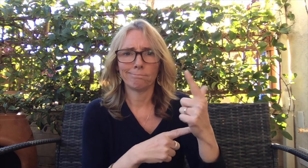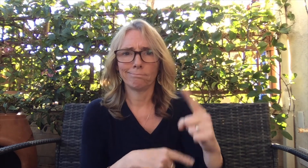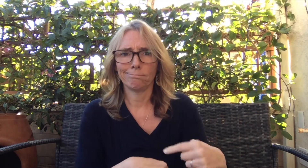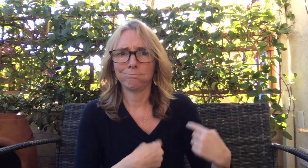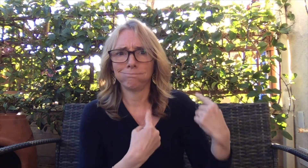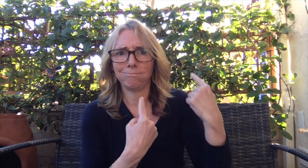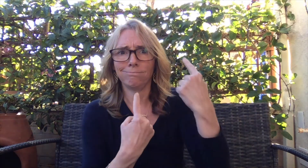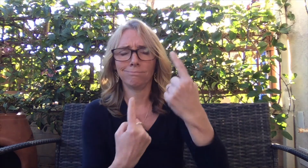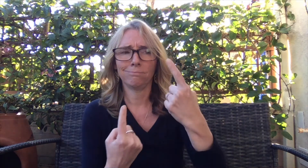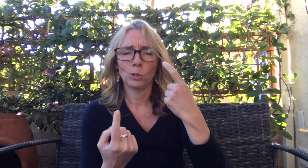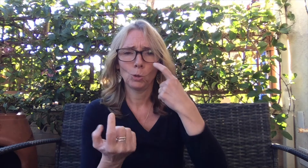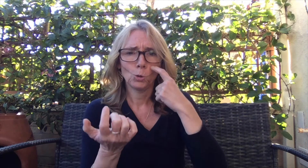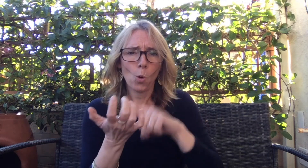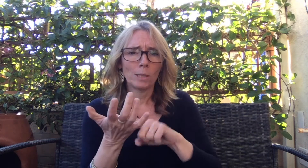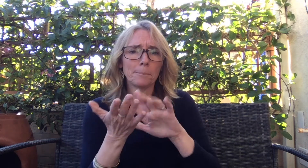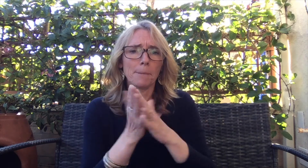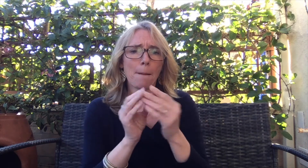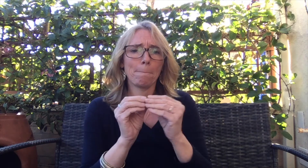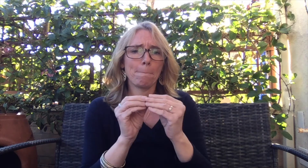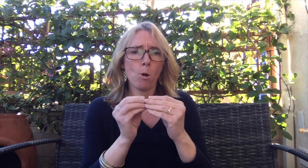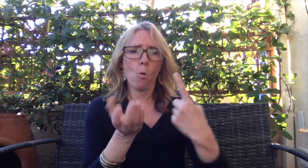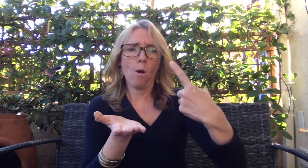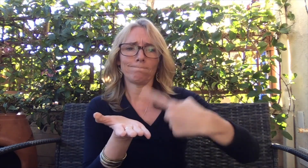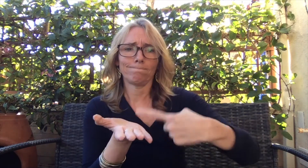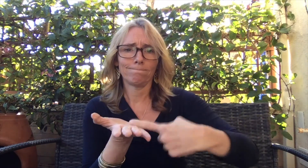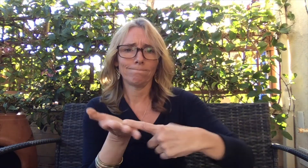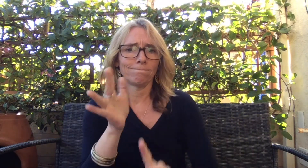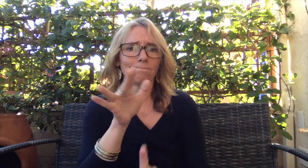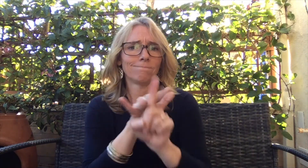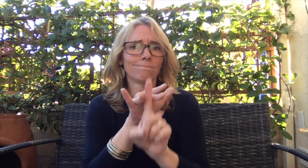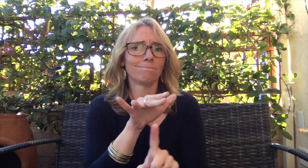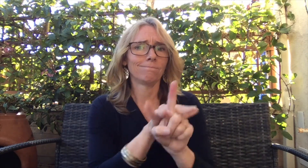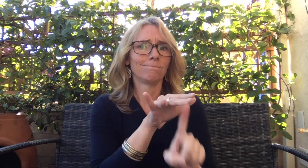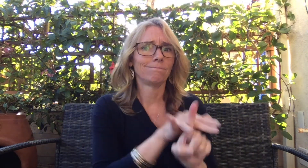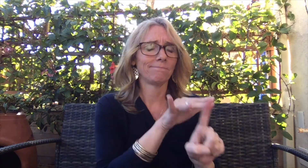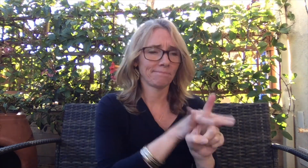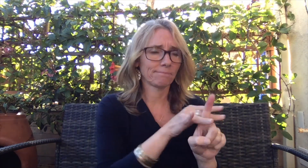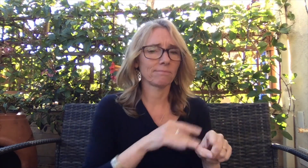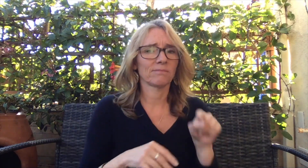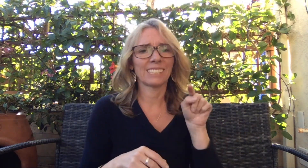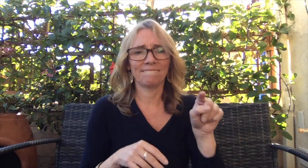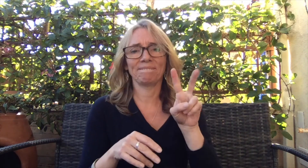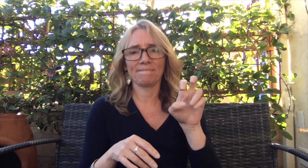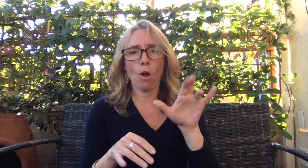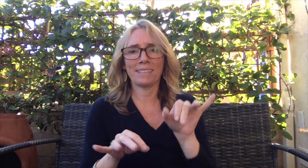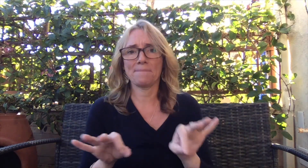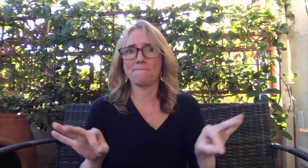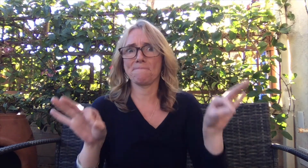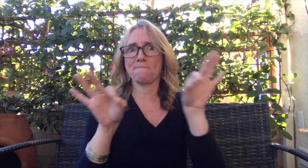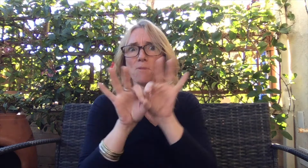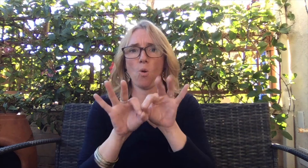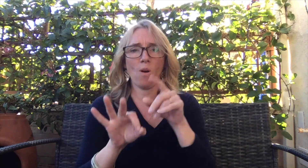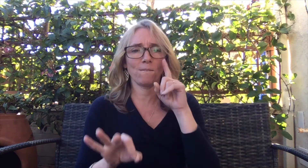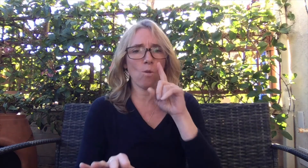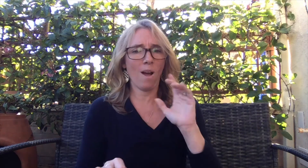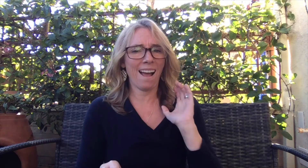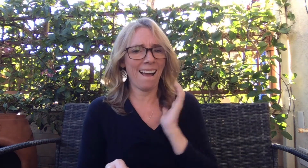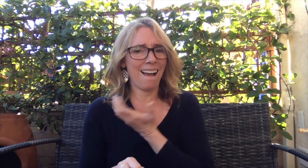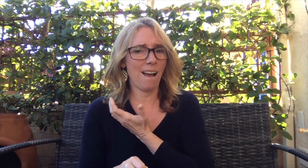And this is an area that's been lacking. I've seen that we are talking about it more and